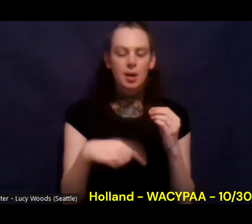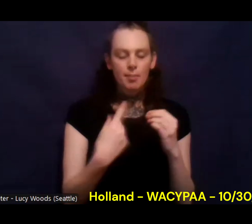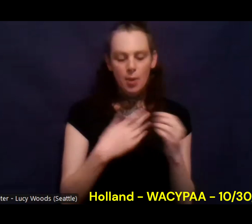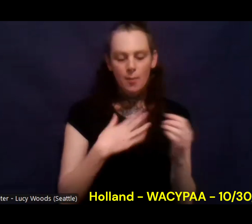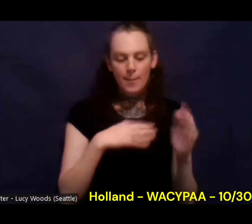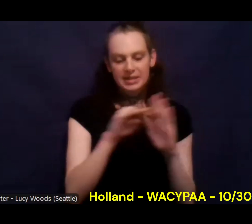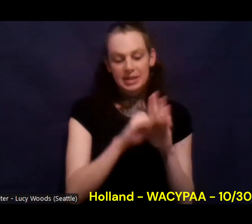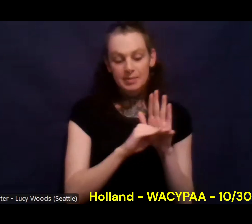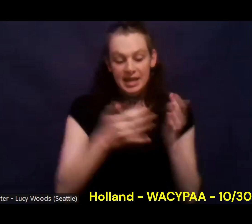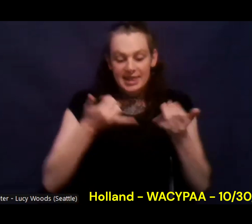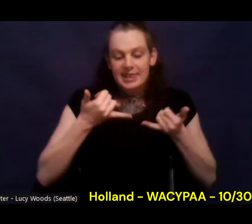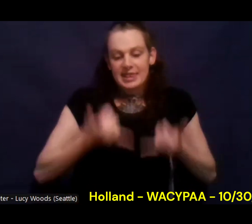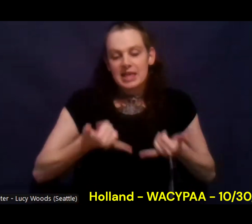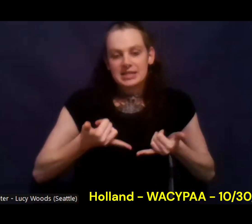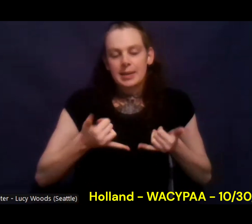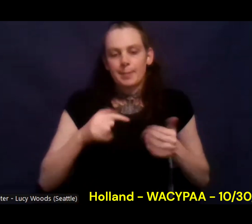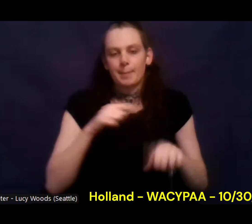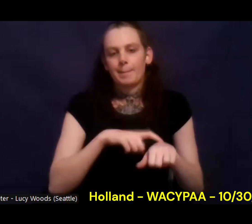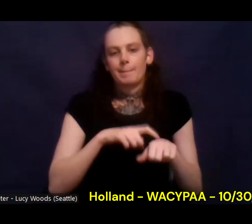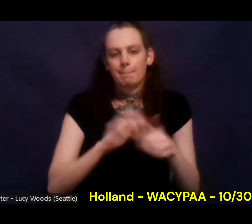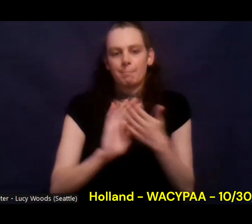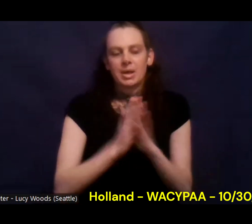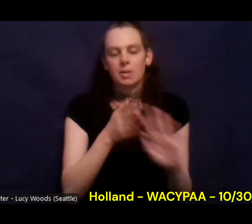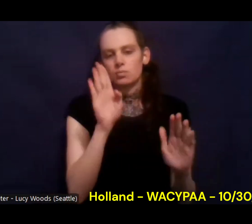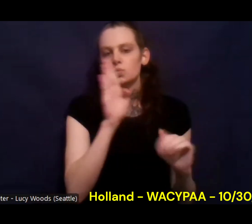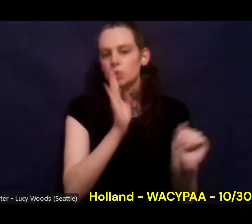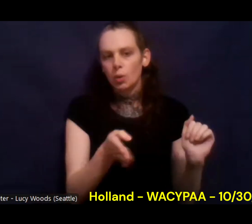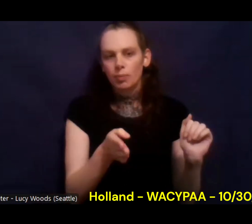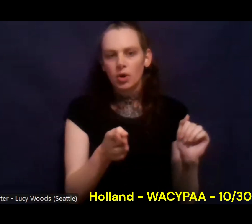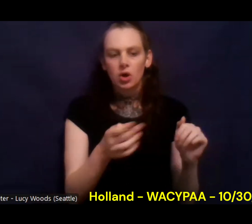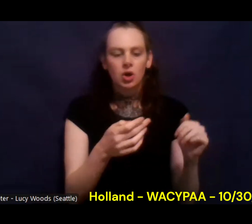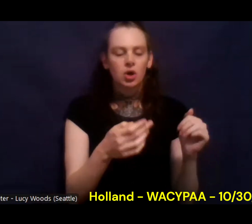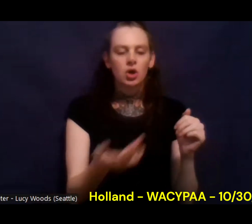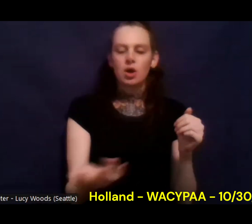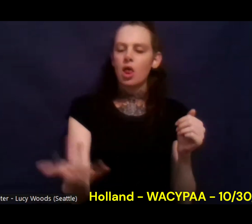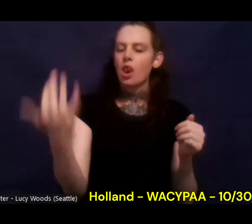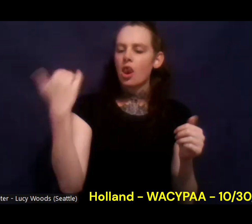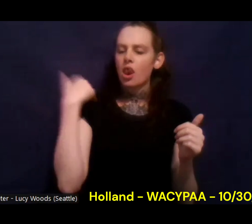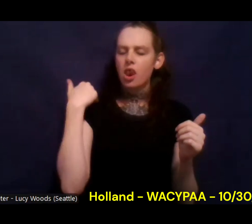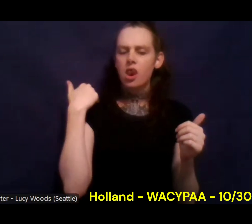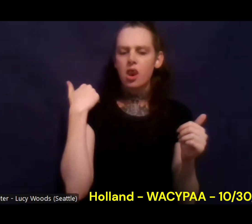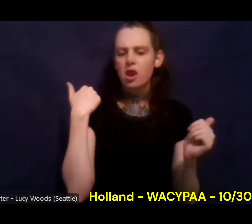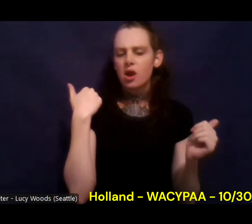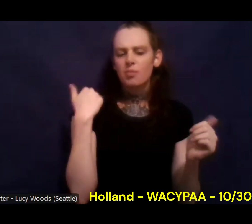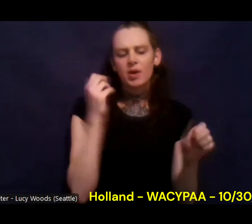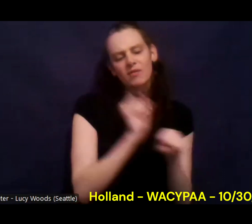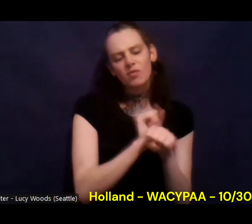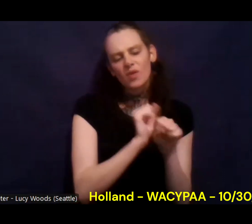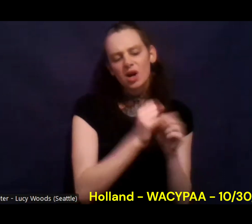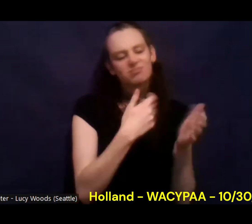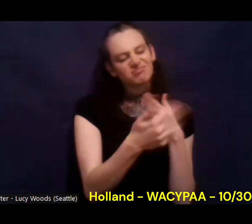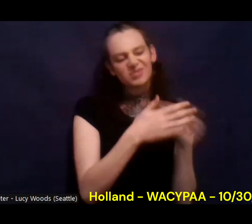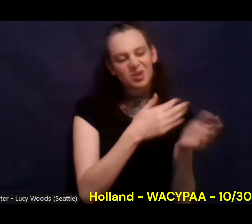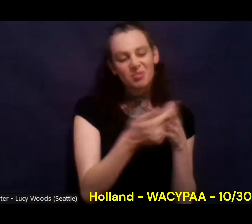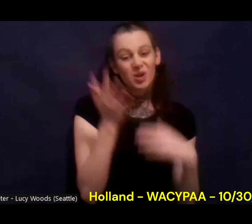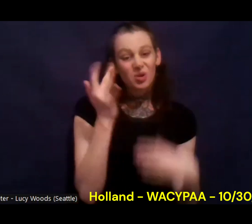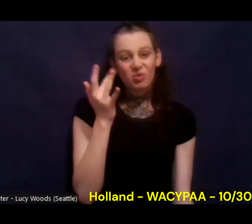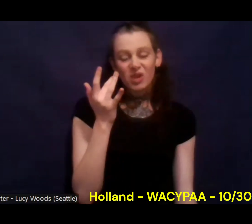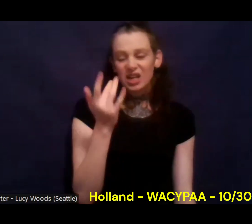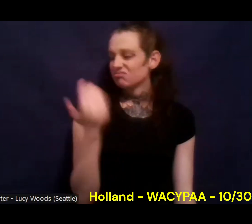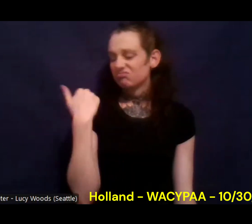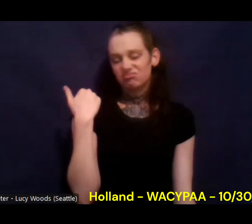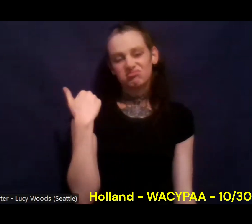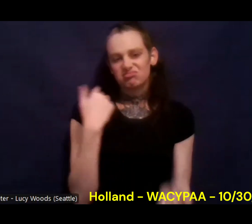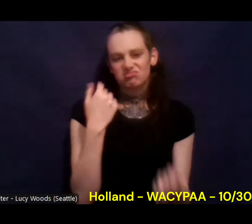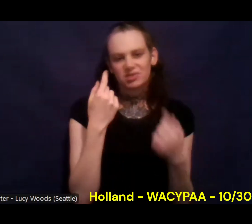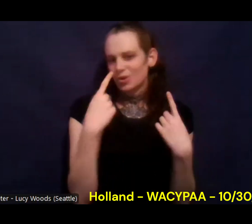because I feel like that's really relevant. That like it doesn't matter what the work I did before was, because that was the work I did before and it didn't work. This is what